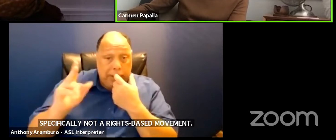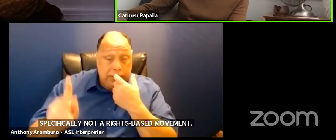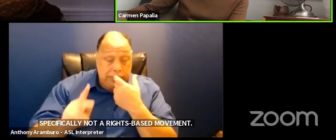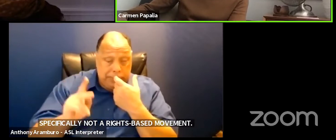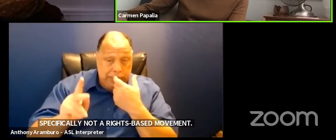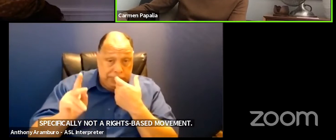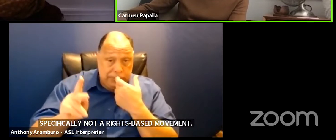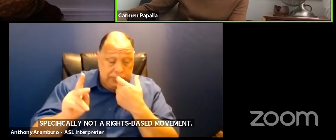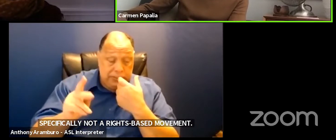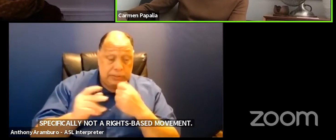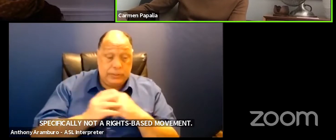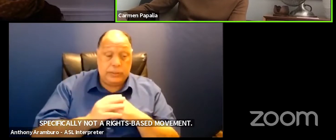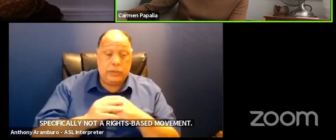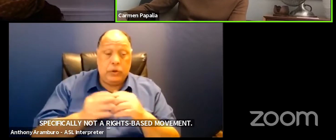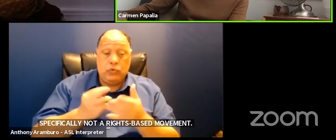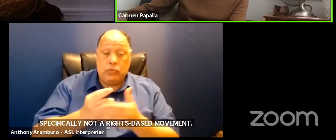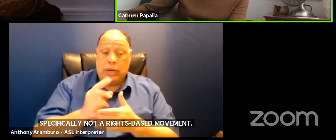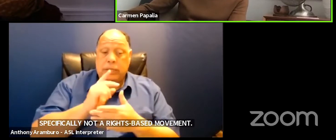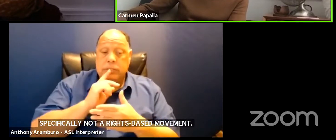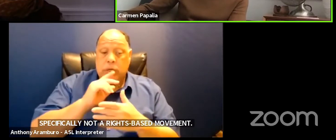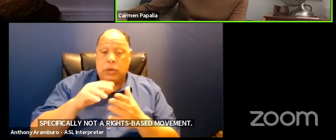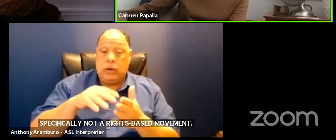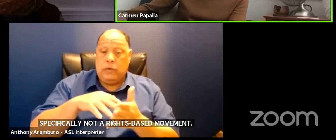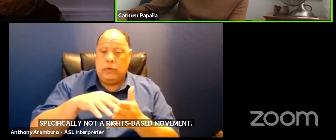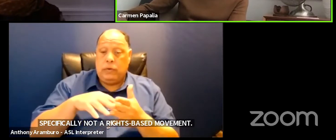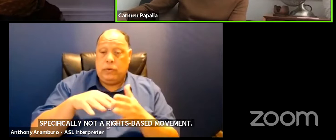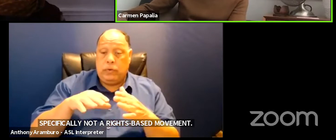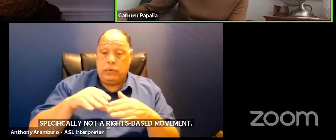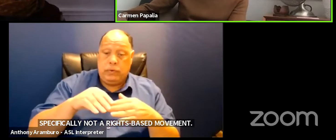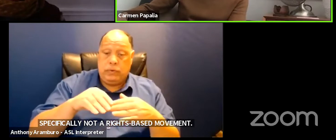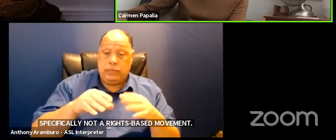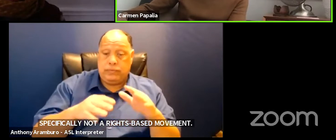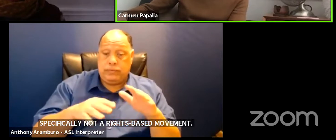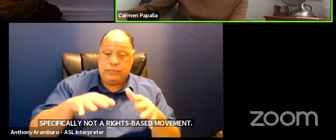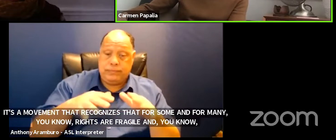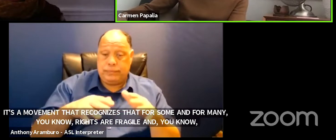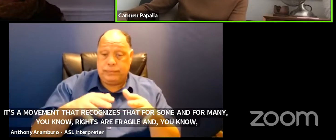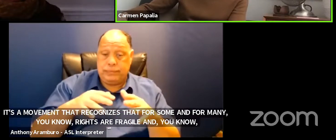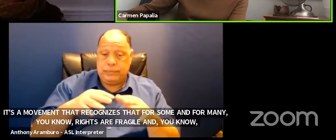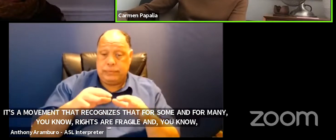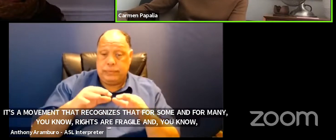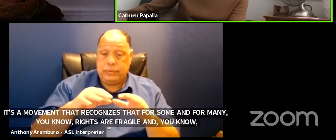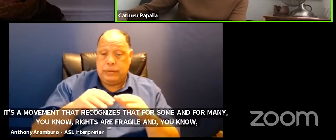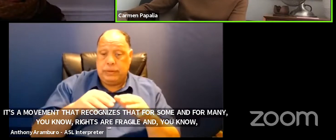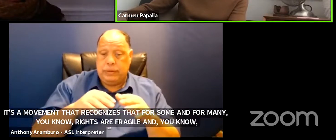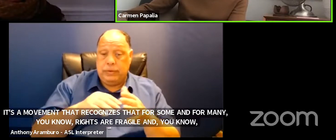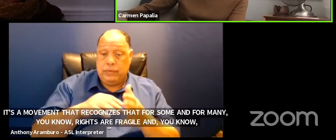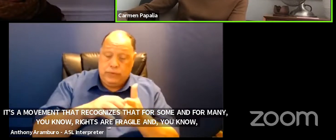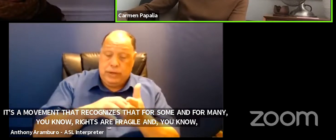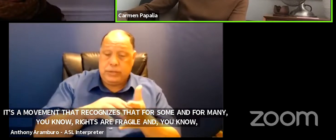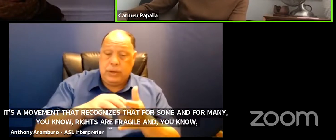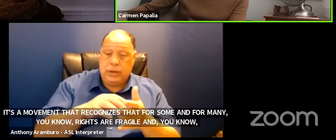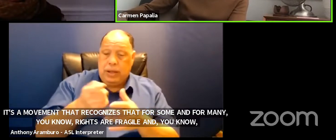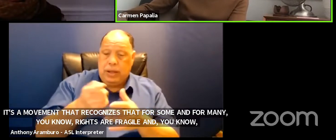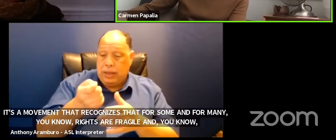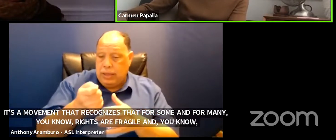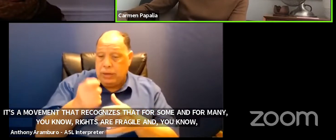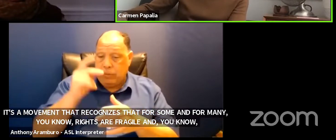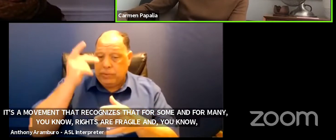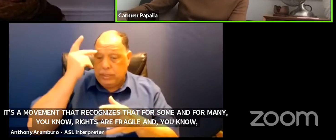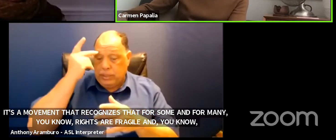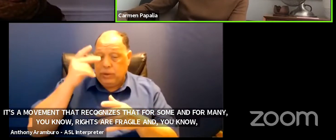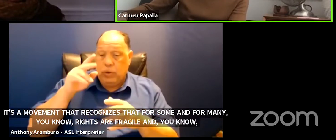know, rights are fragile, and you know, groups with, you know, little political power,